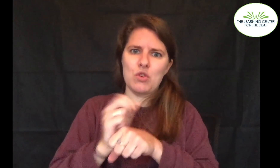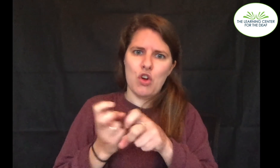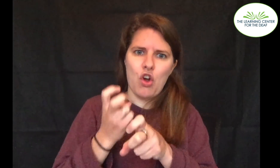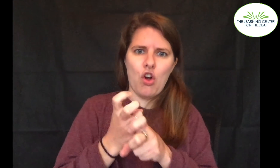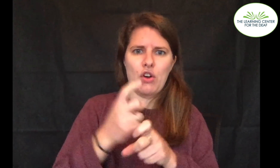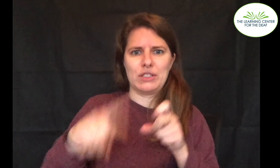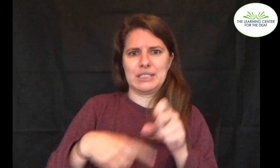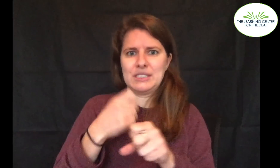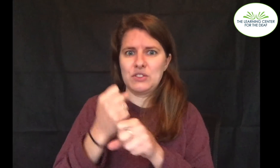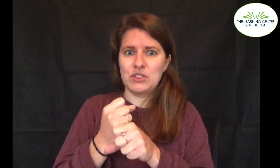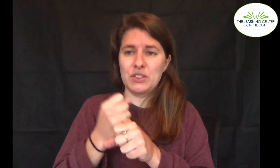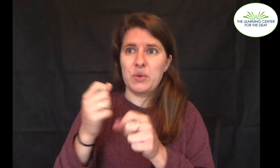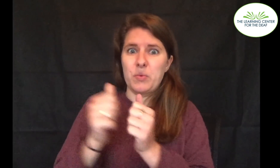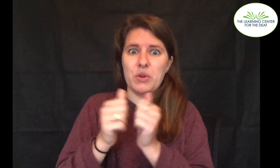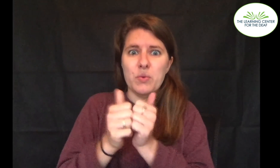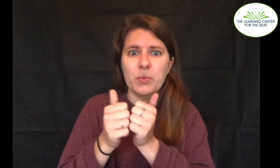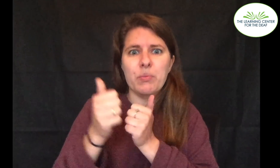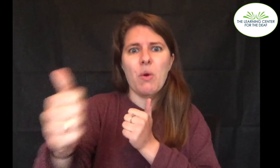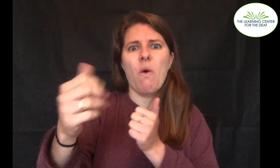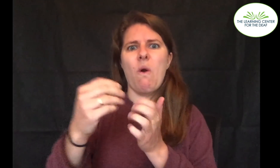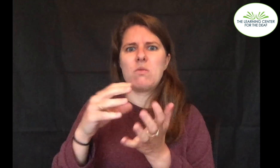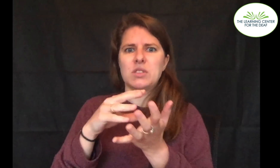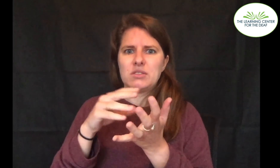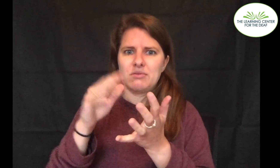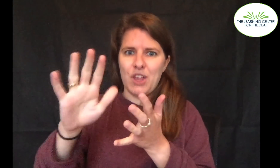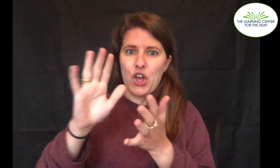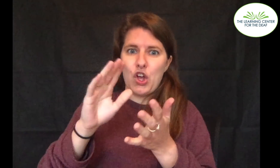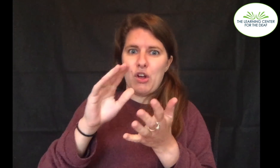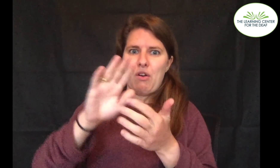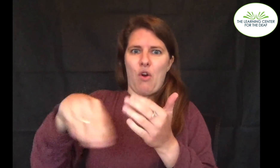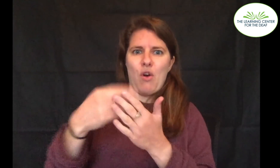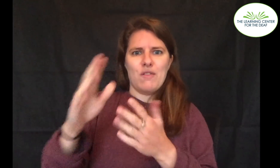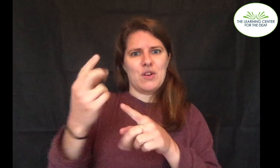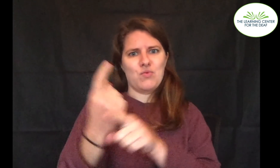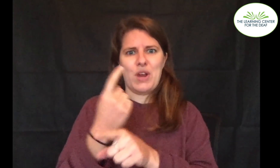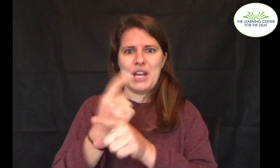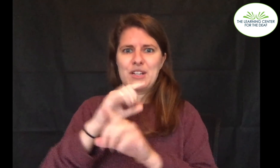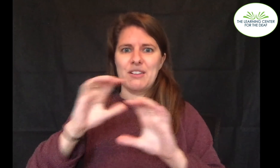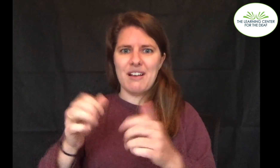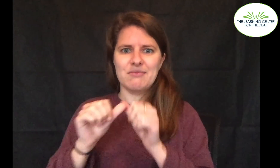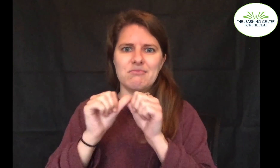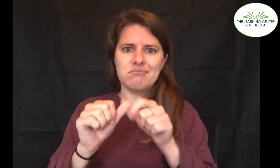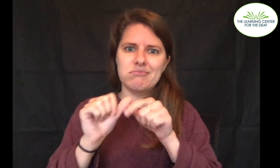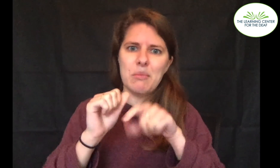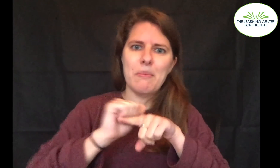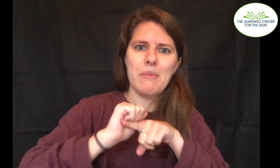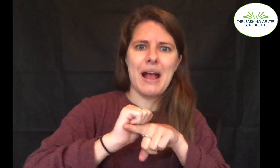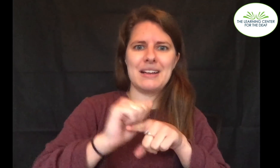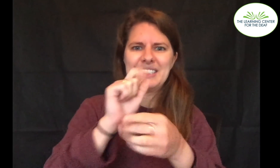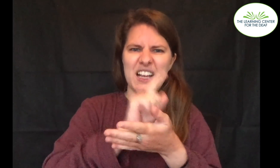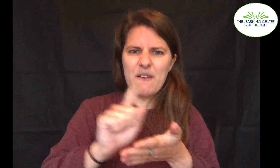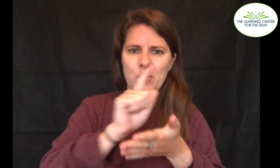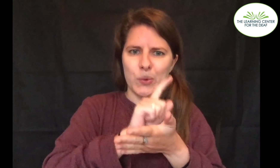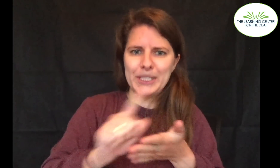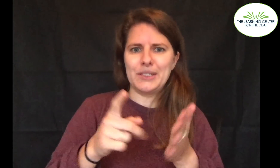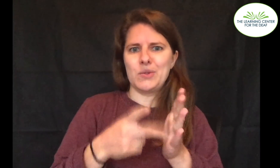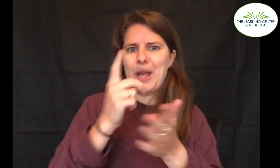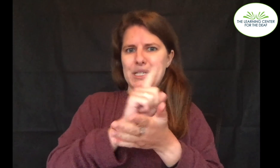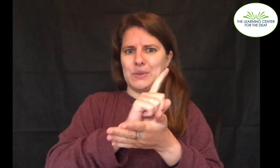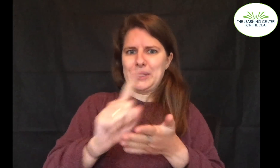this year with taking all of their classes remotely and continuing to practice twice a week, weekly,